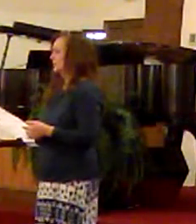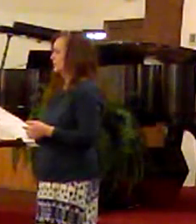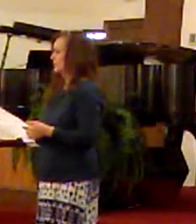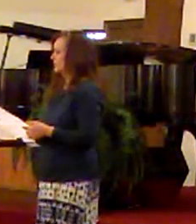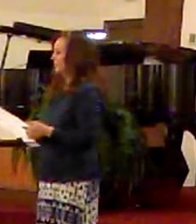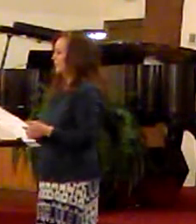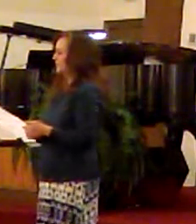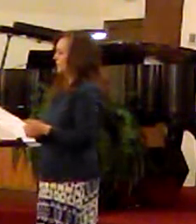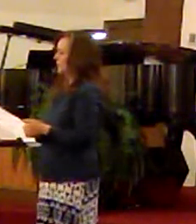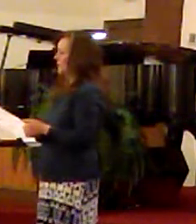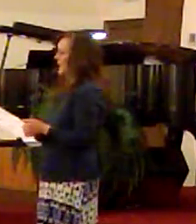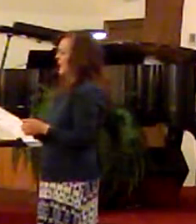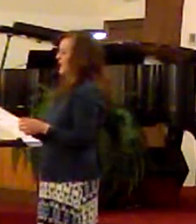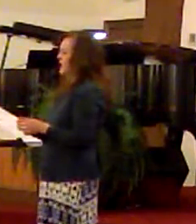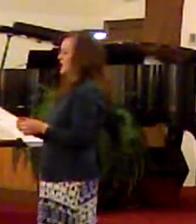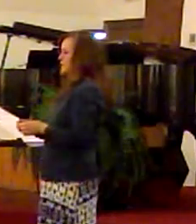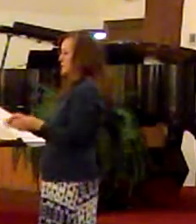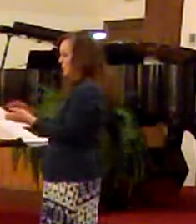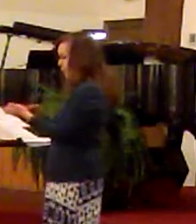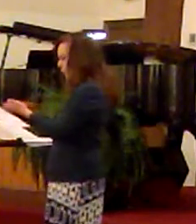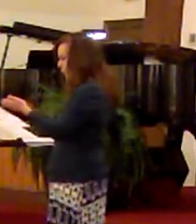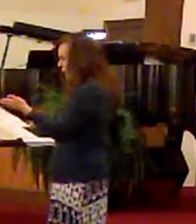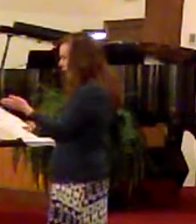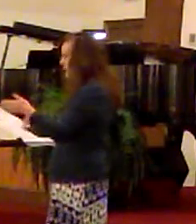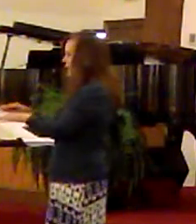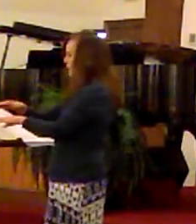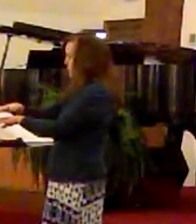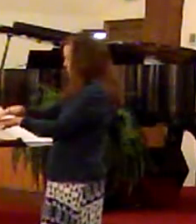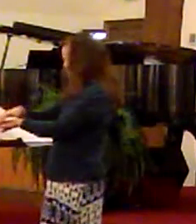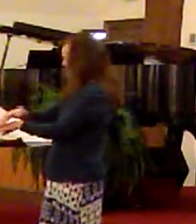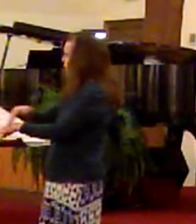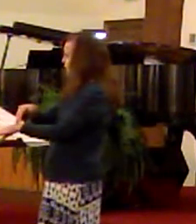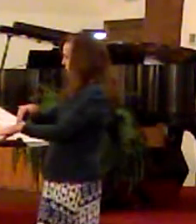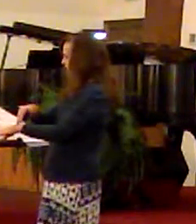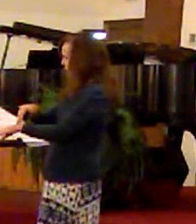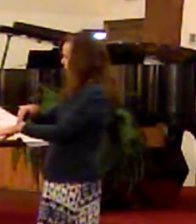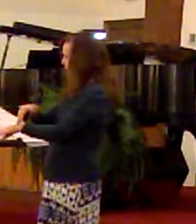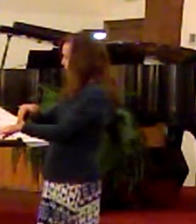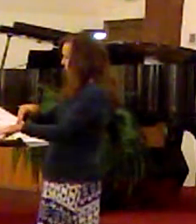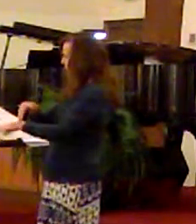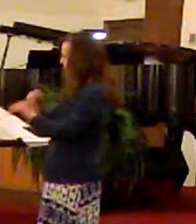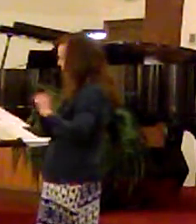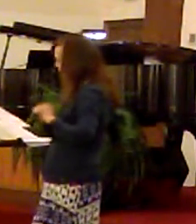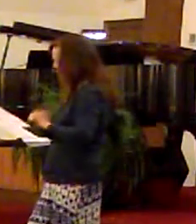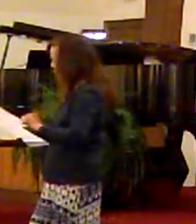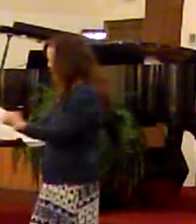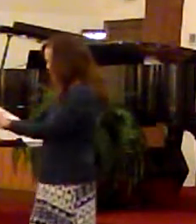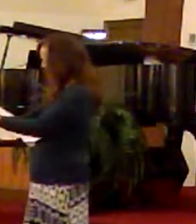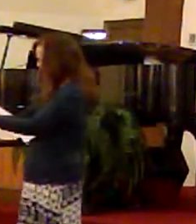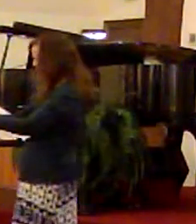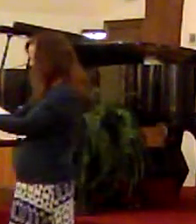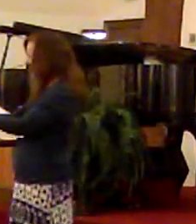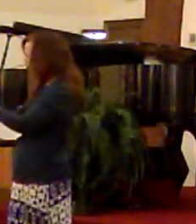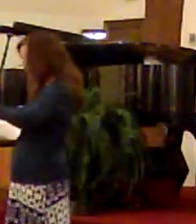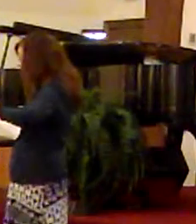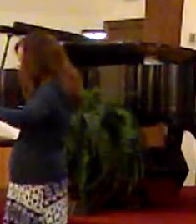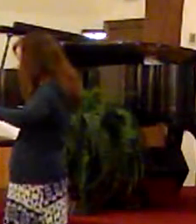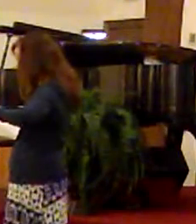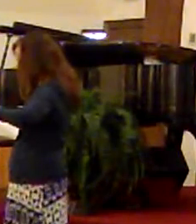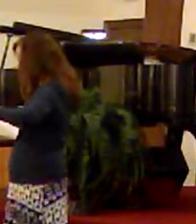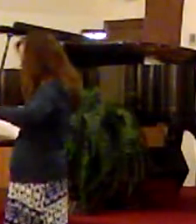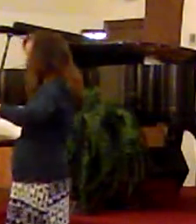The more consistent we are with our Bible reading, the more consistent we are with our Bible study, the more we will begin to